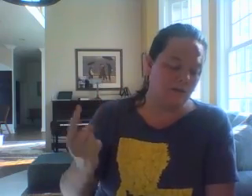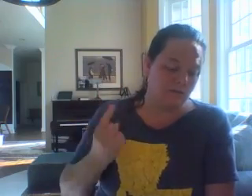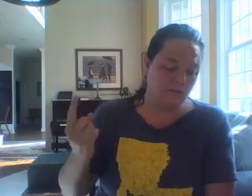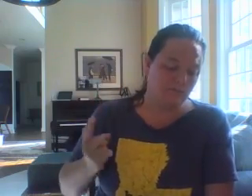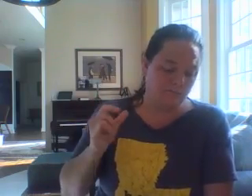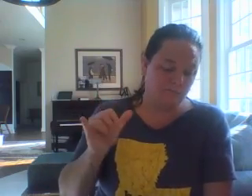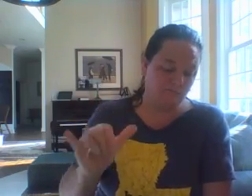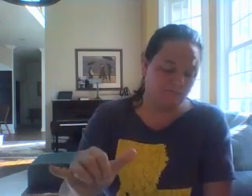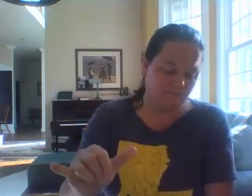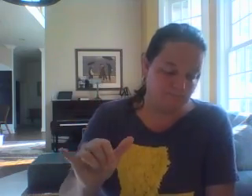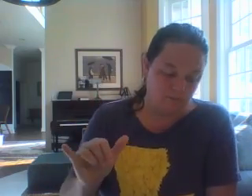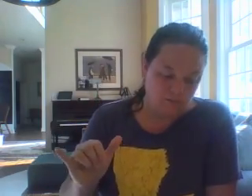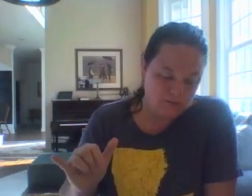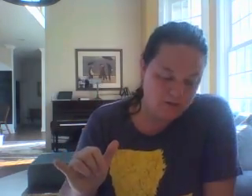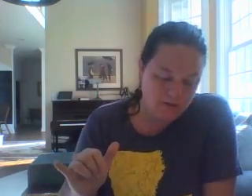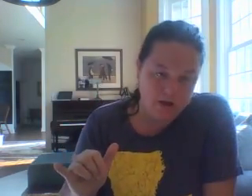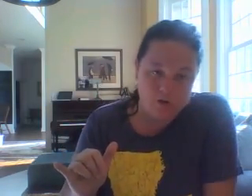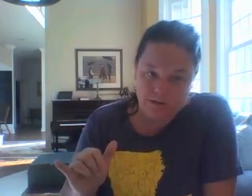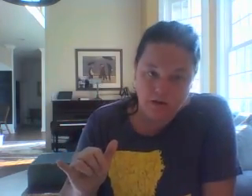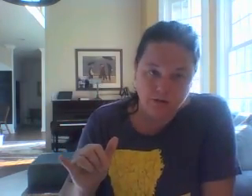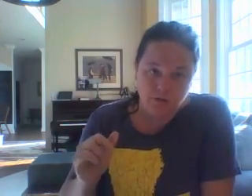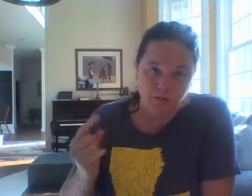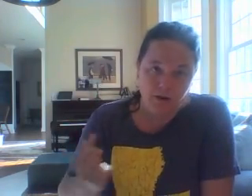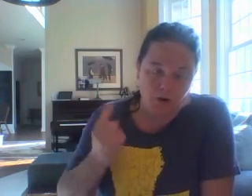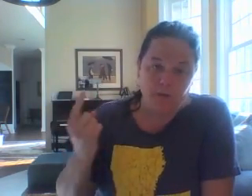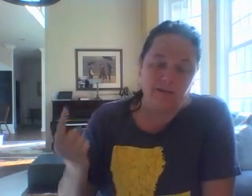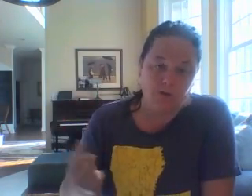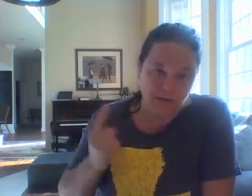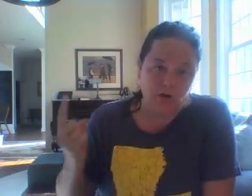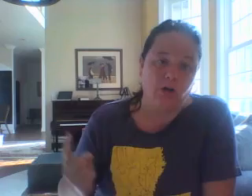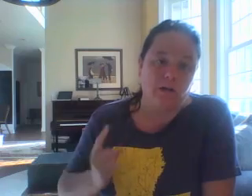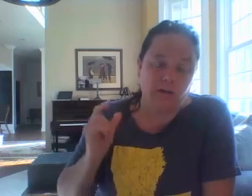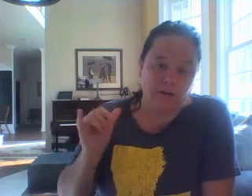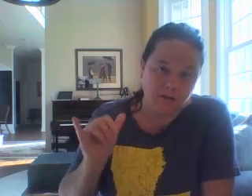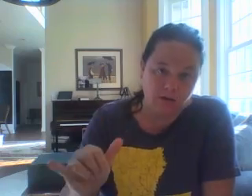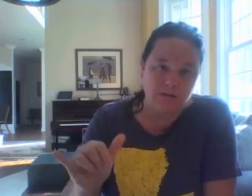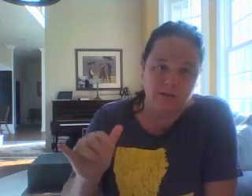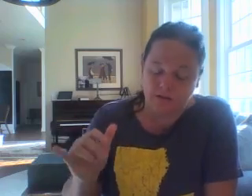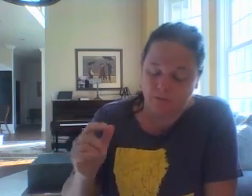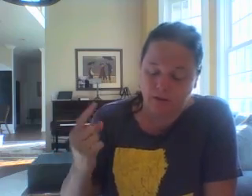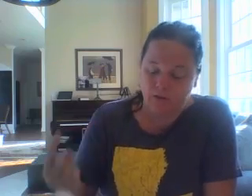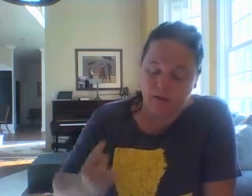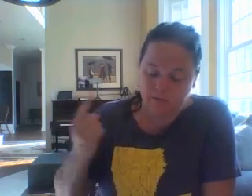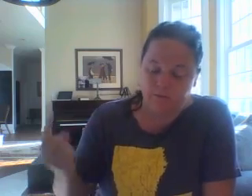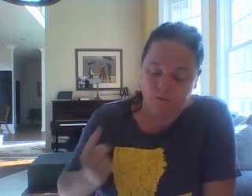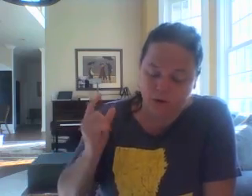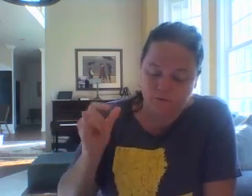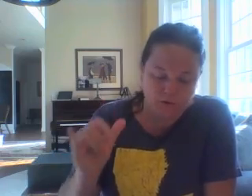this. That also can mean always or eternally or eternity or something like that, but forever.